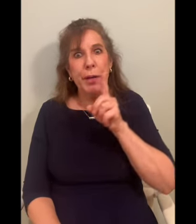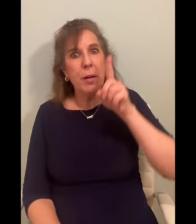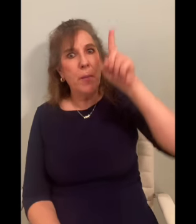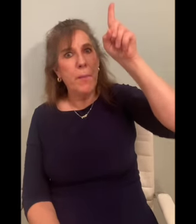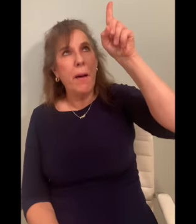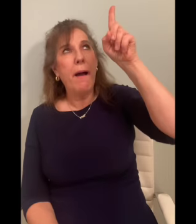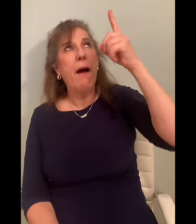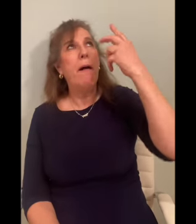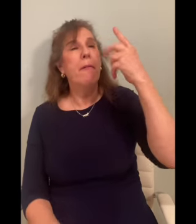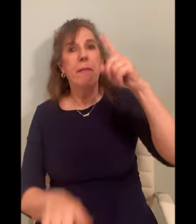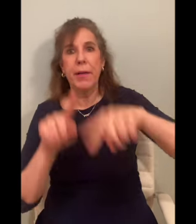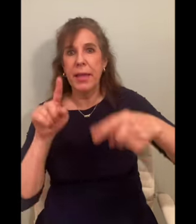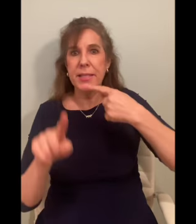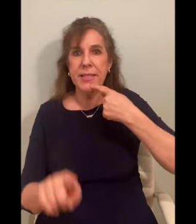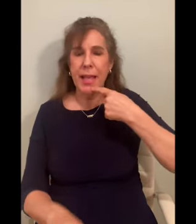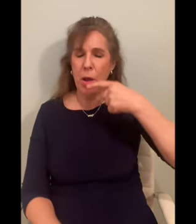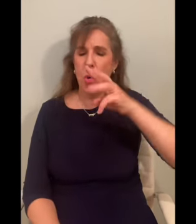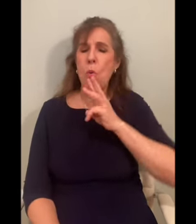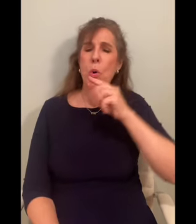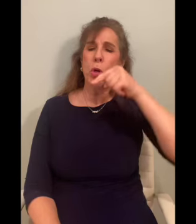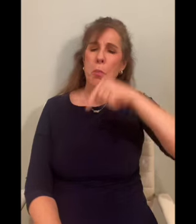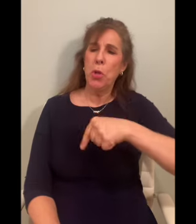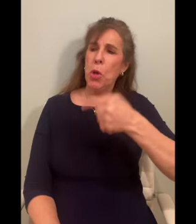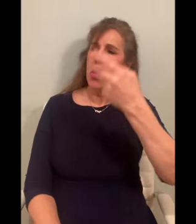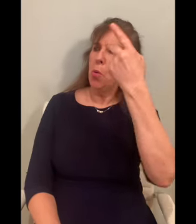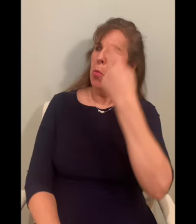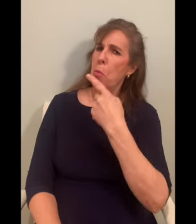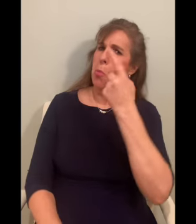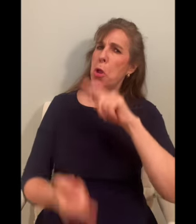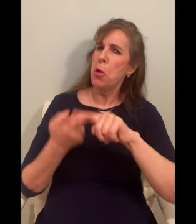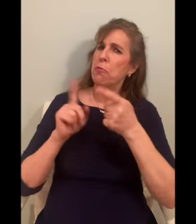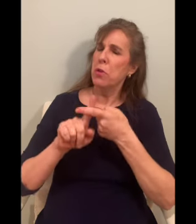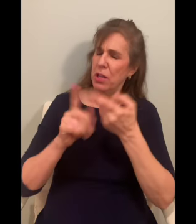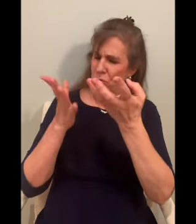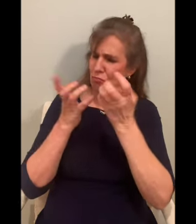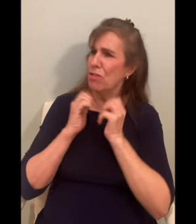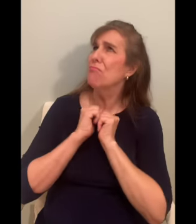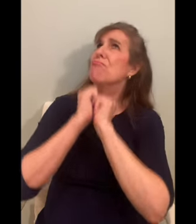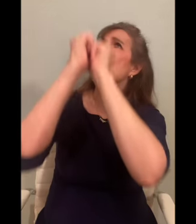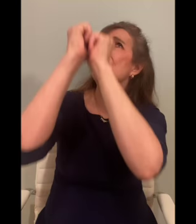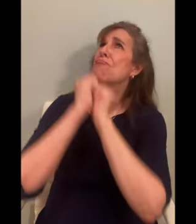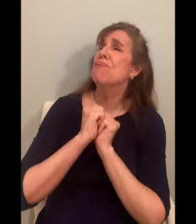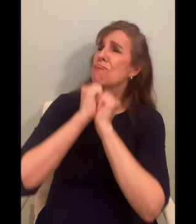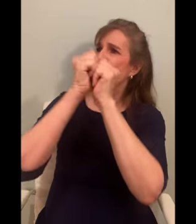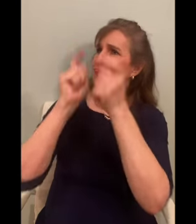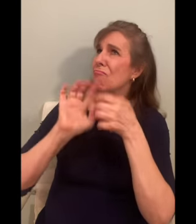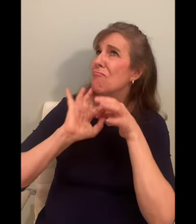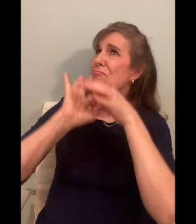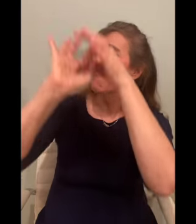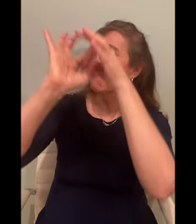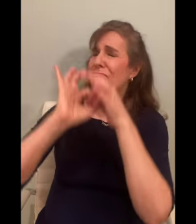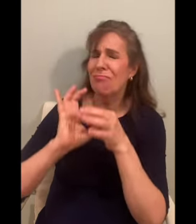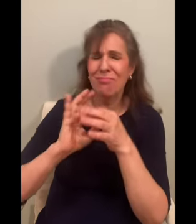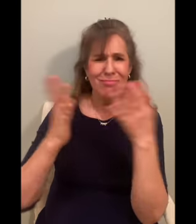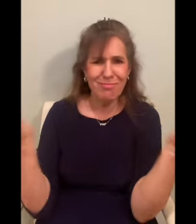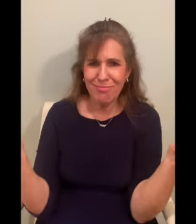is down, I want to be with the waters down in the oceans and then become one big flood. If something is from earth, it can't say,